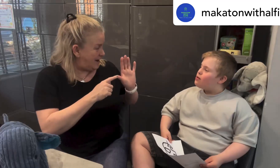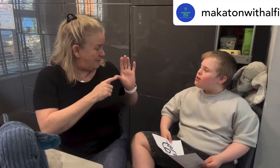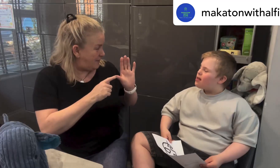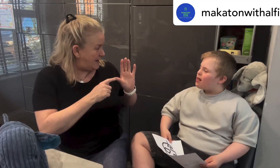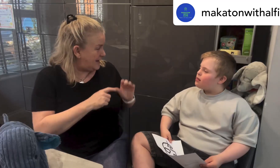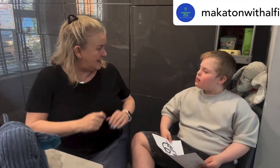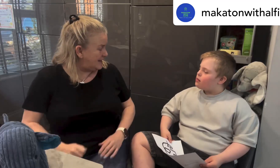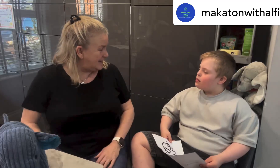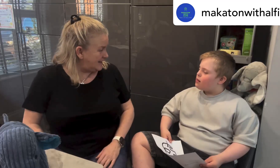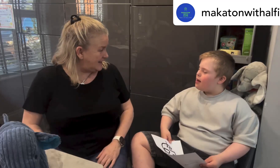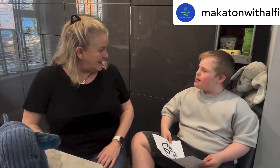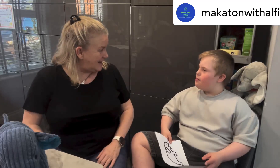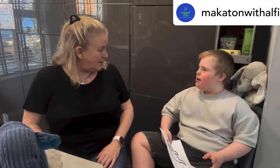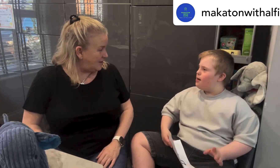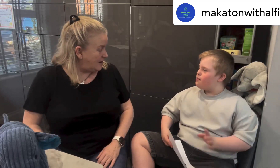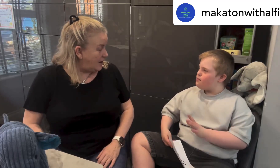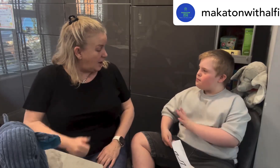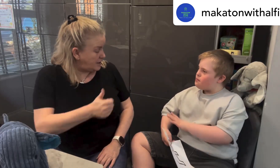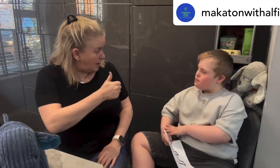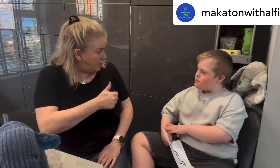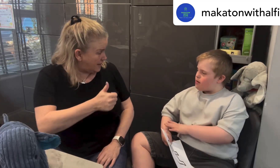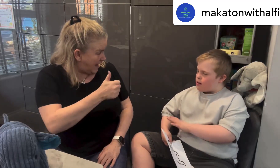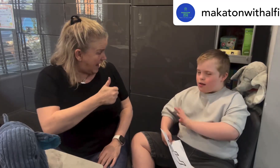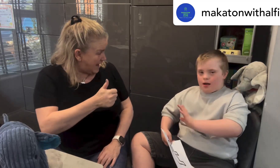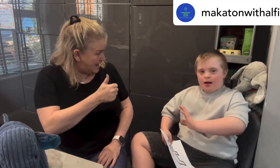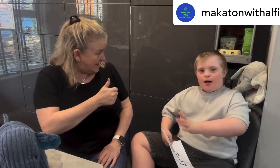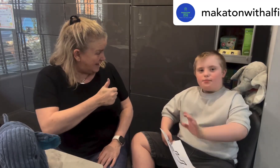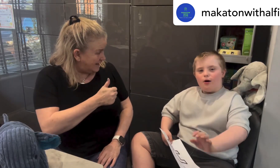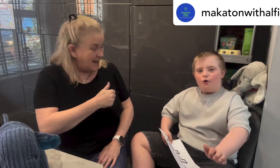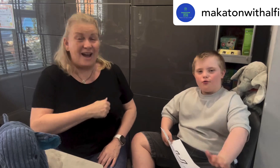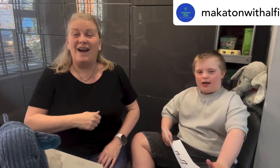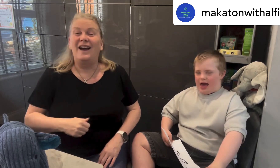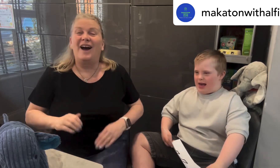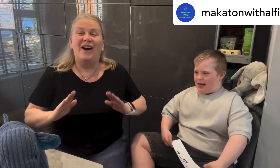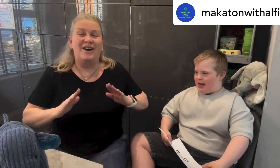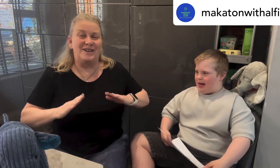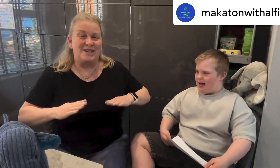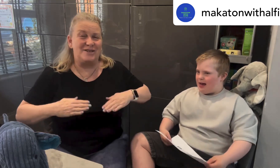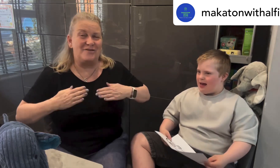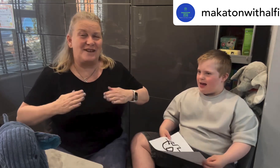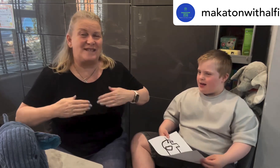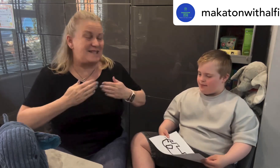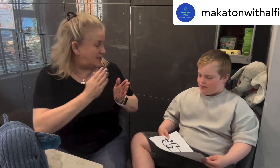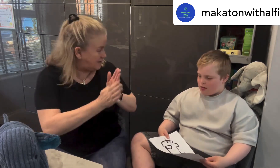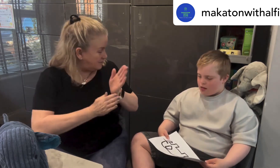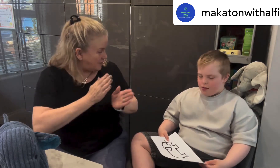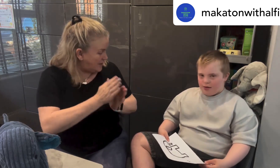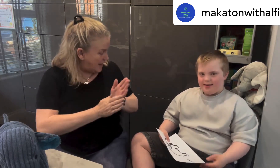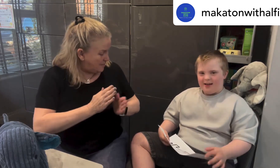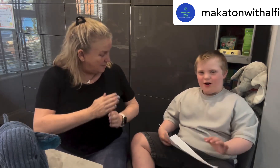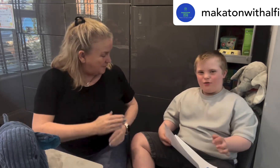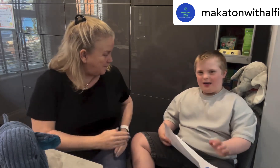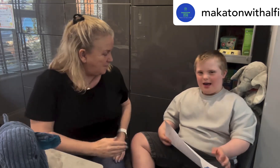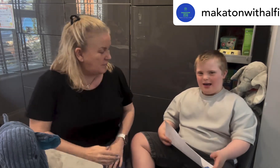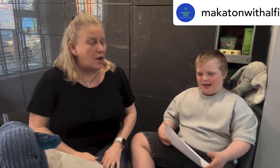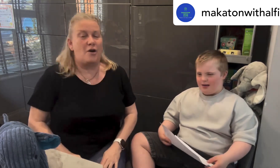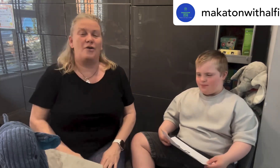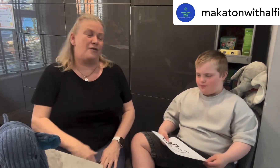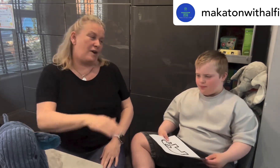Alfie? Hello, Mum. Are you okay? I'm not okay. Are you ready to do some signing? Yeah, okay. All right,